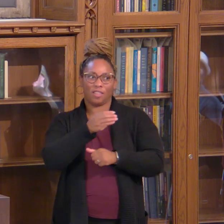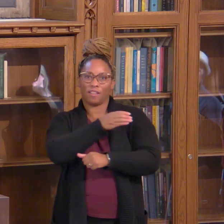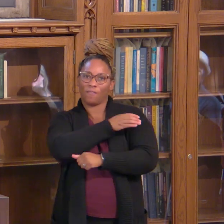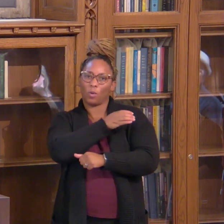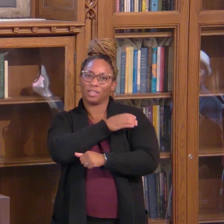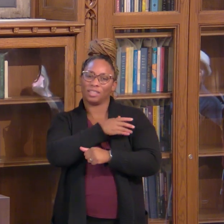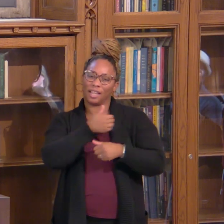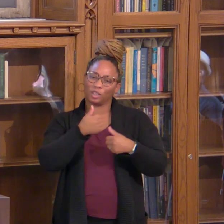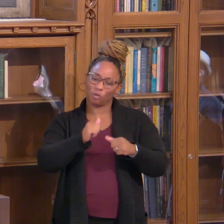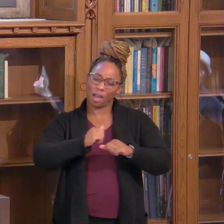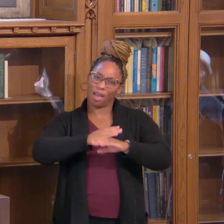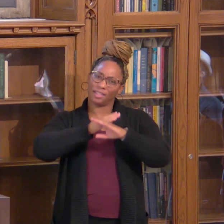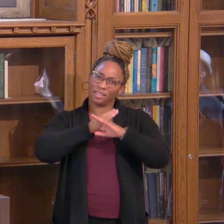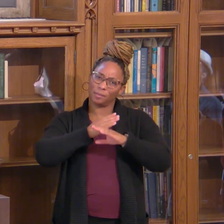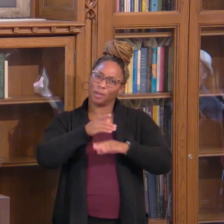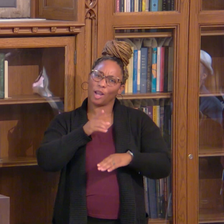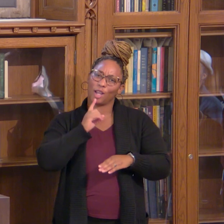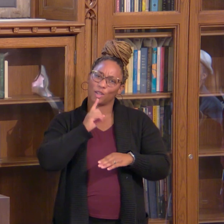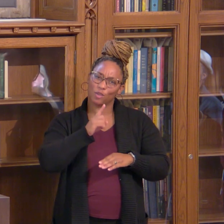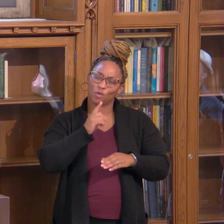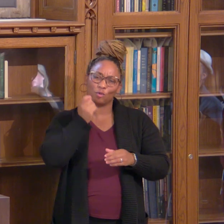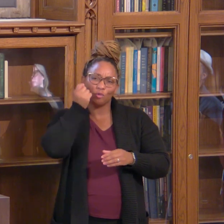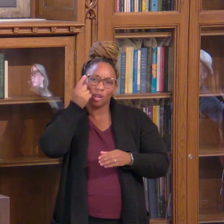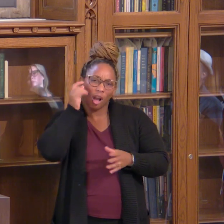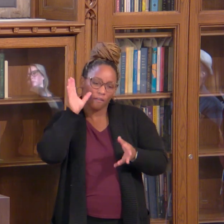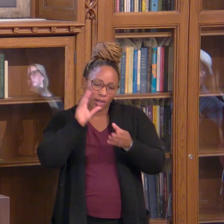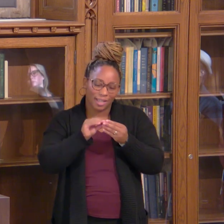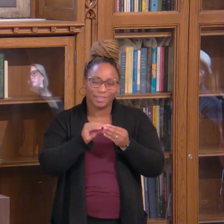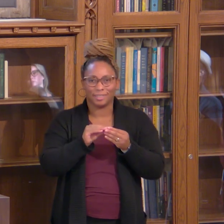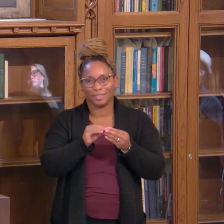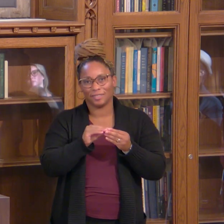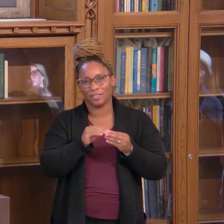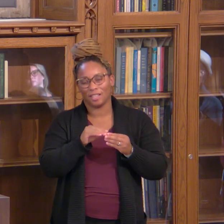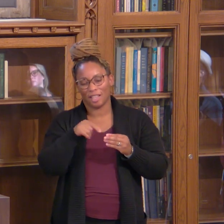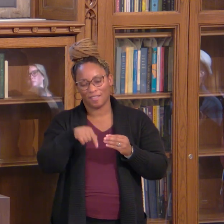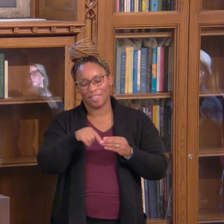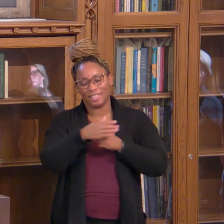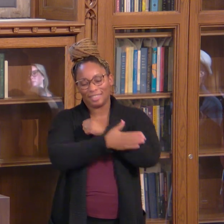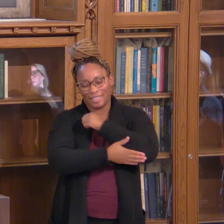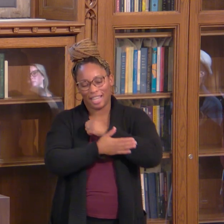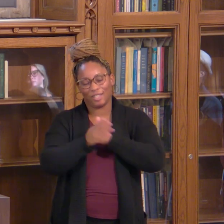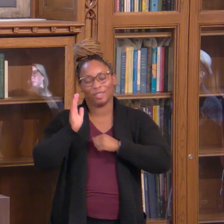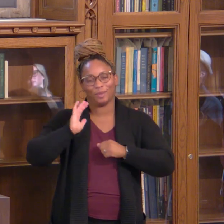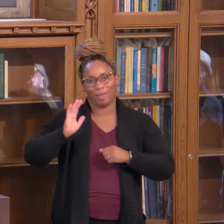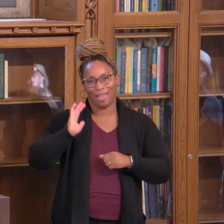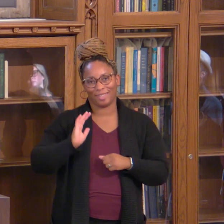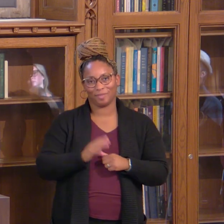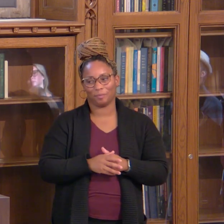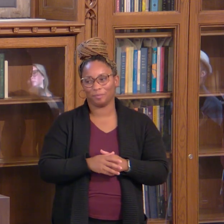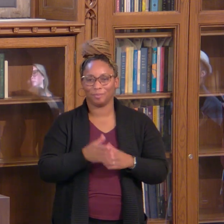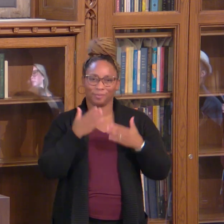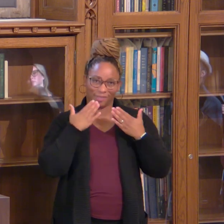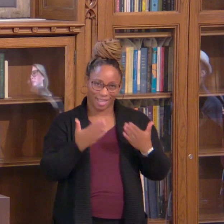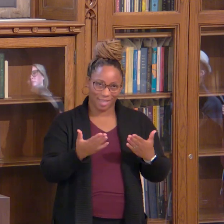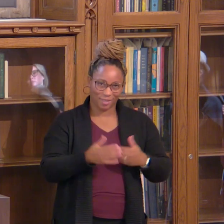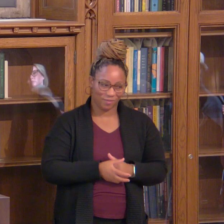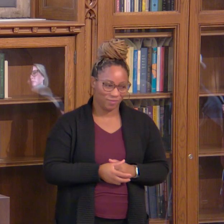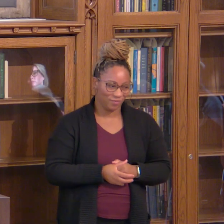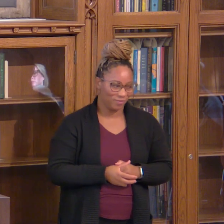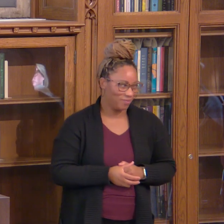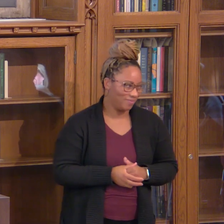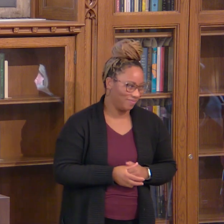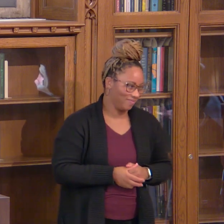to inhibit a true comprehensive understanding of this nation's past thank